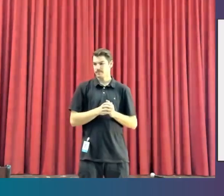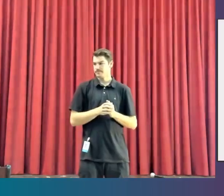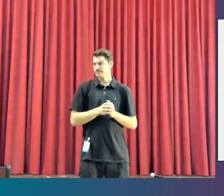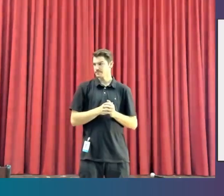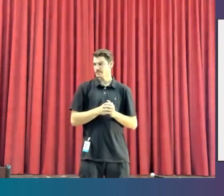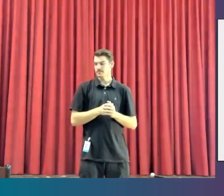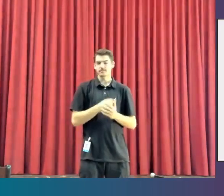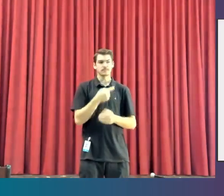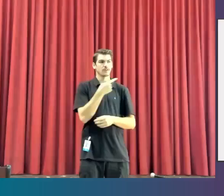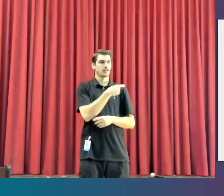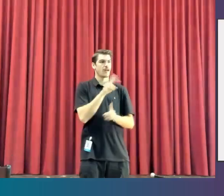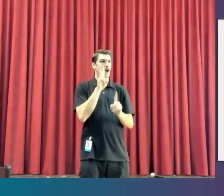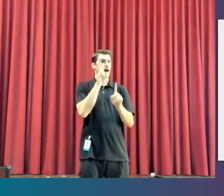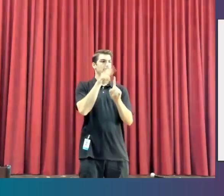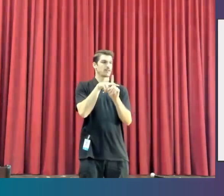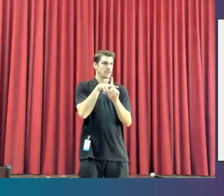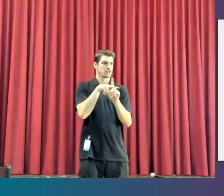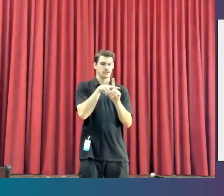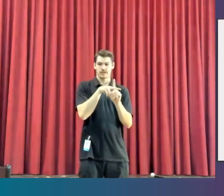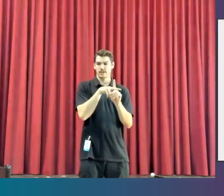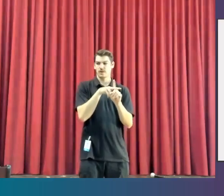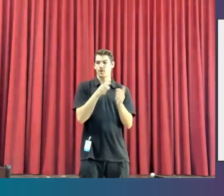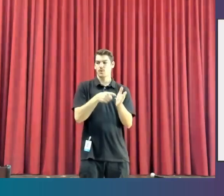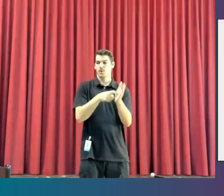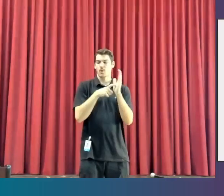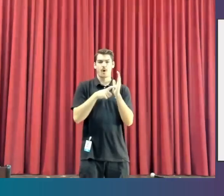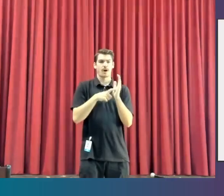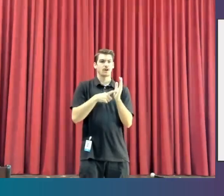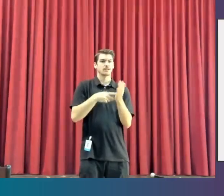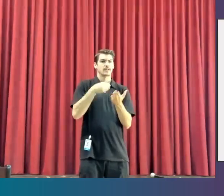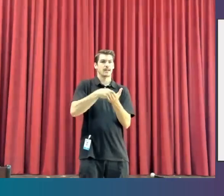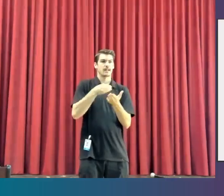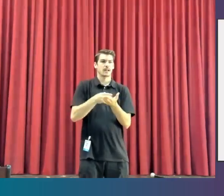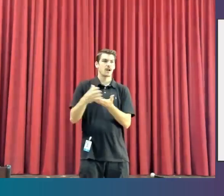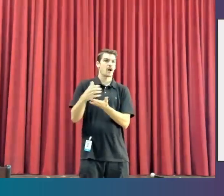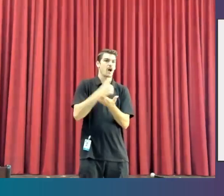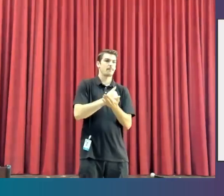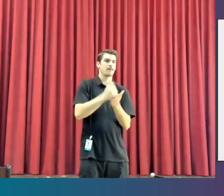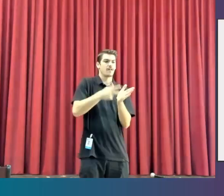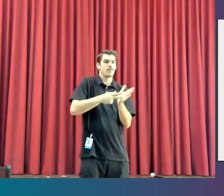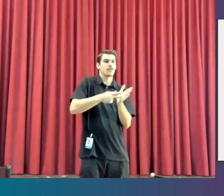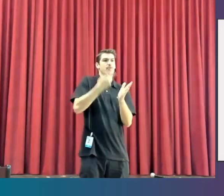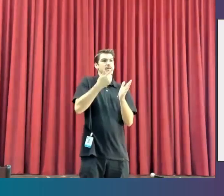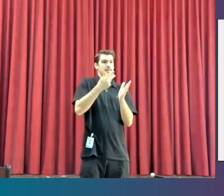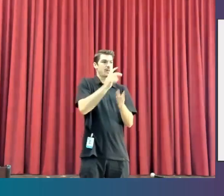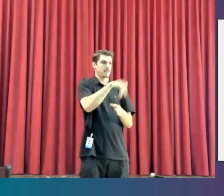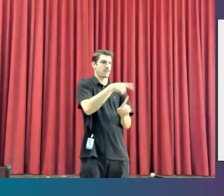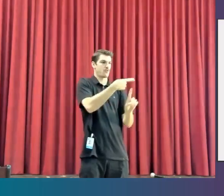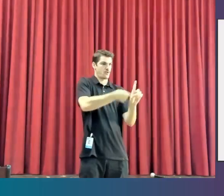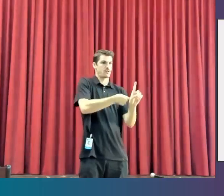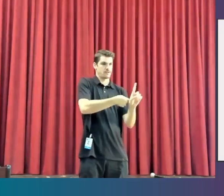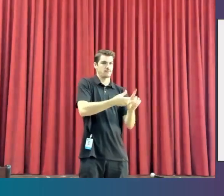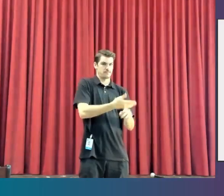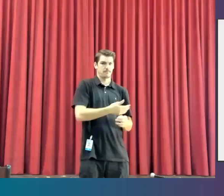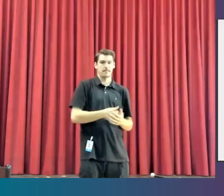The application criteria requires an income of 3 times the rent.